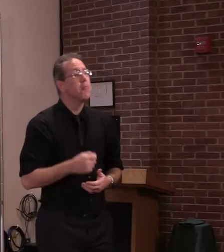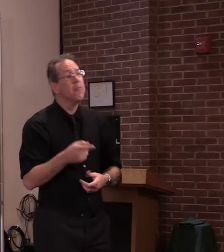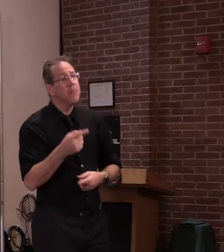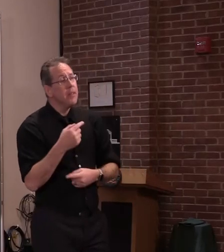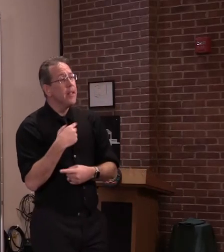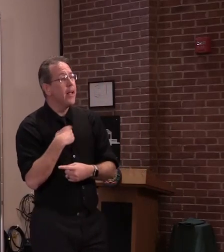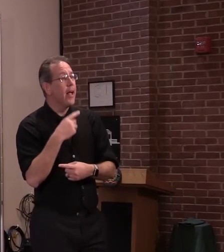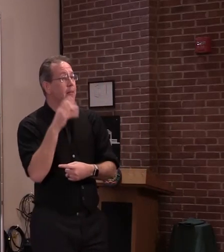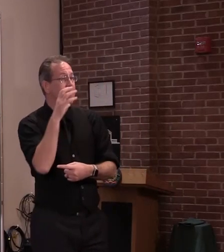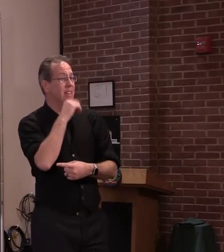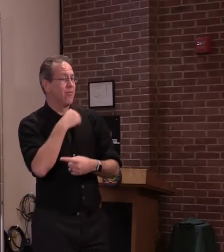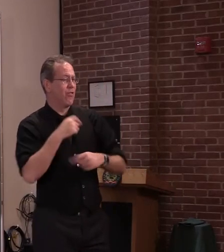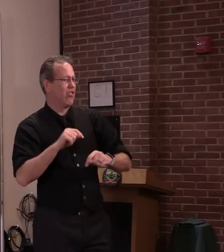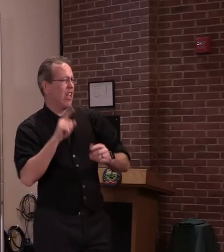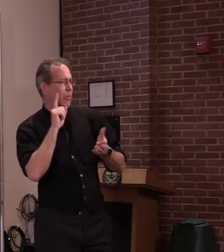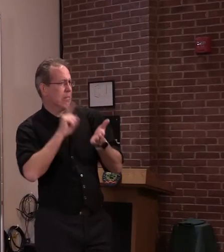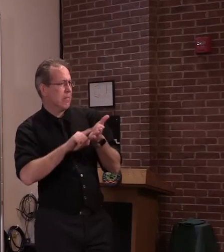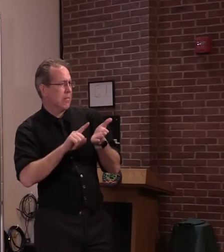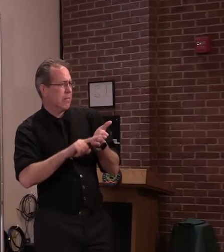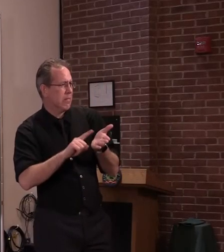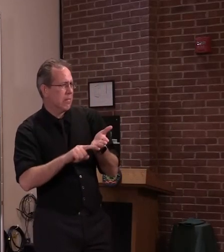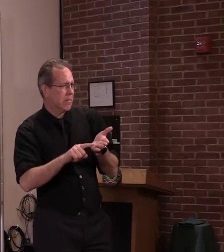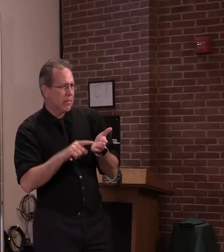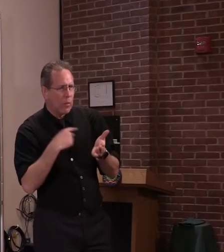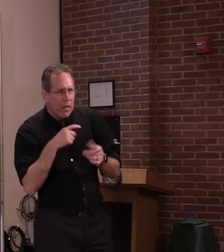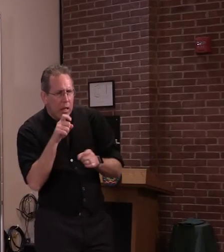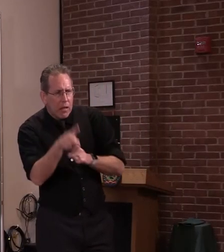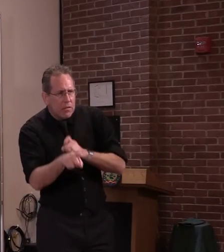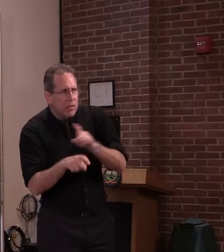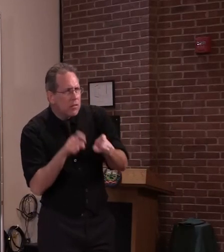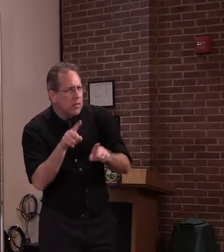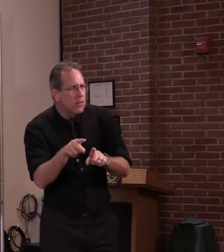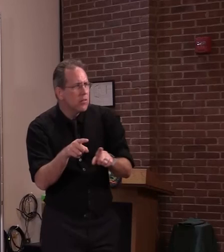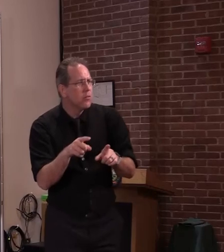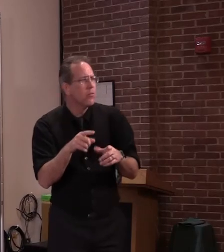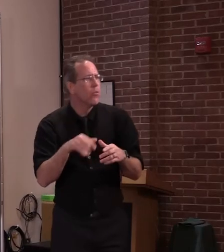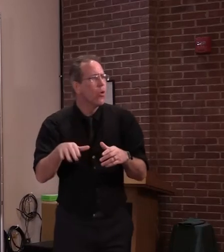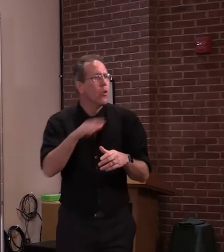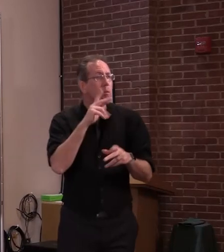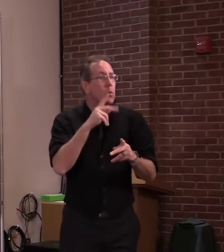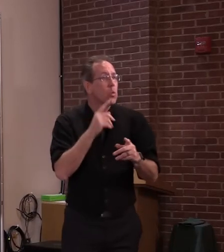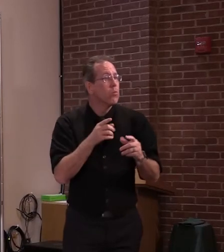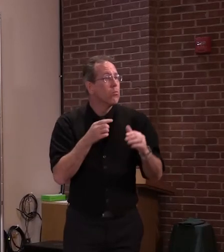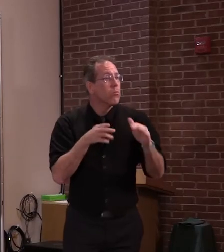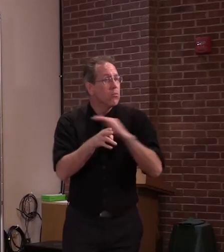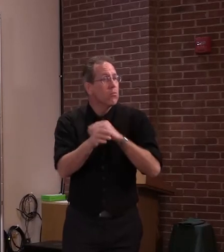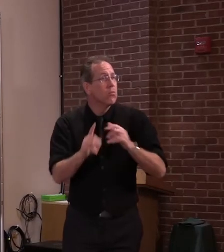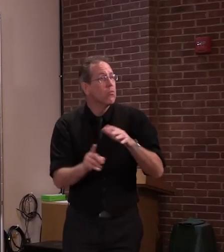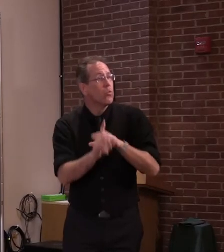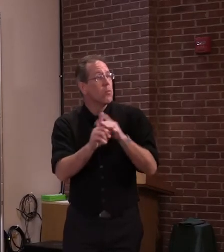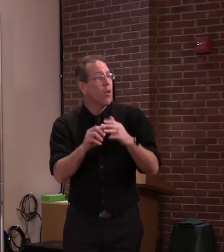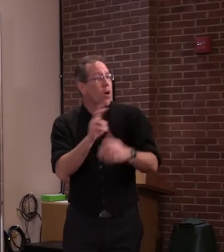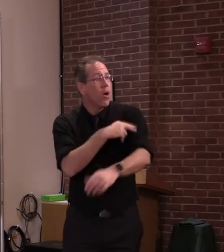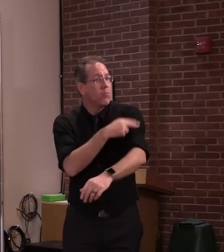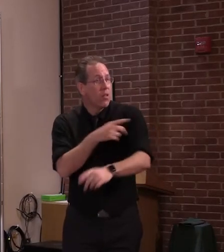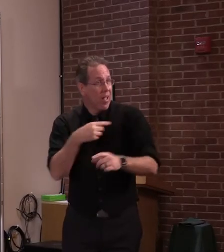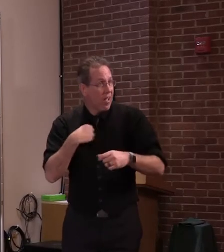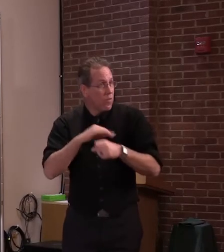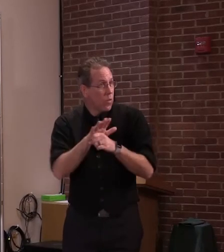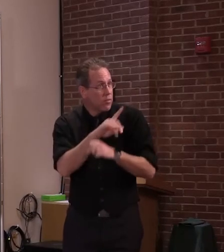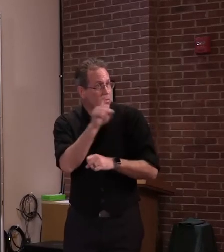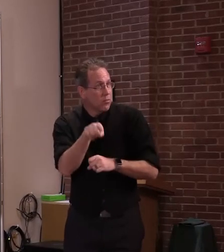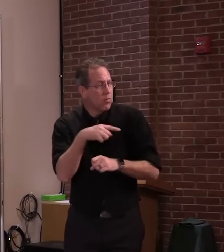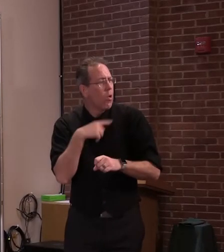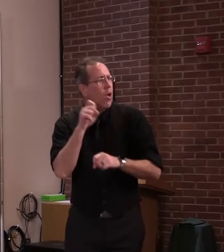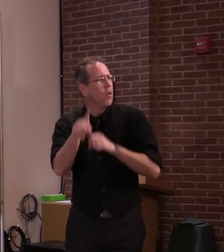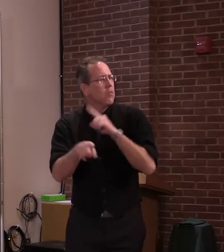exactly what you're referring to, which is trying to get a better handle on understanding who is admitted because of COVID, who is admitted, and then